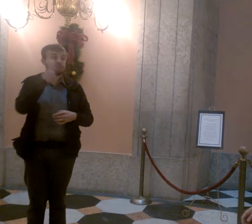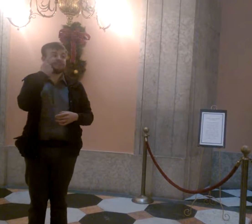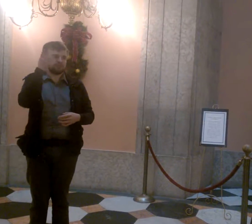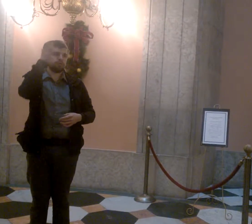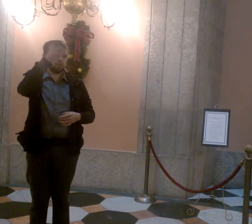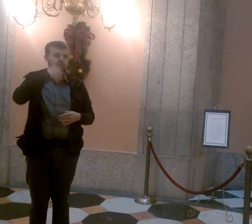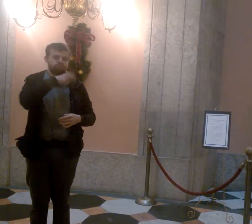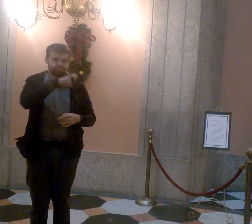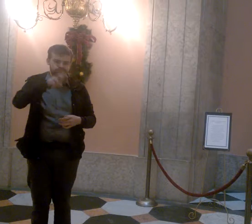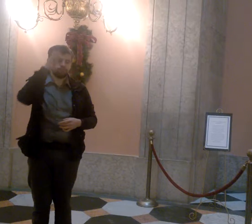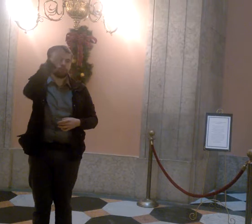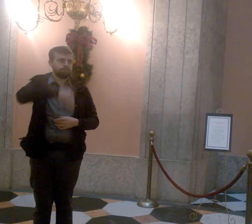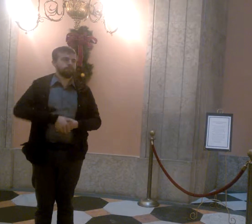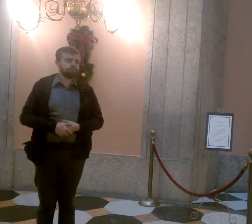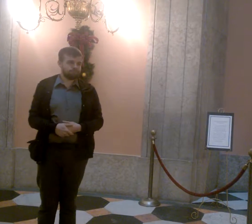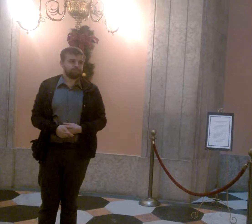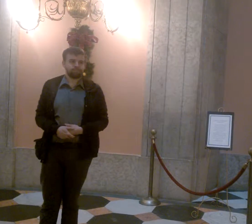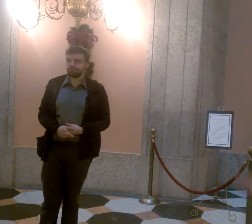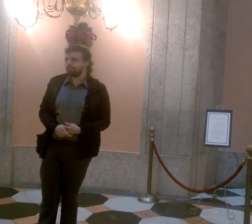down there. We'll see.